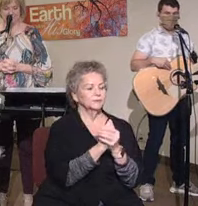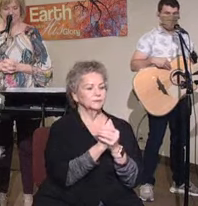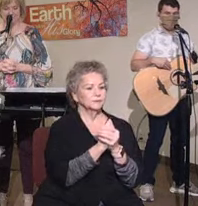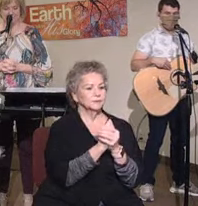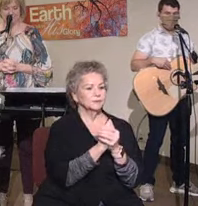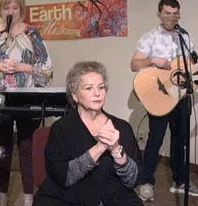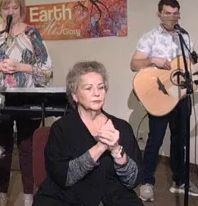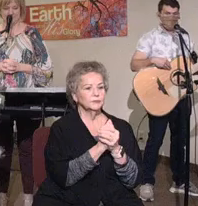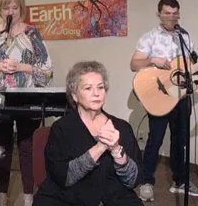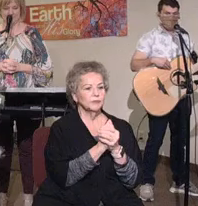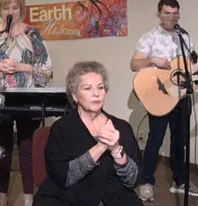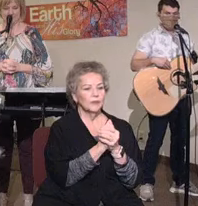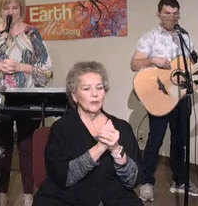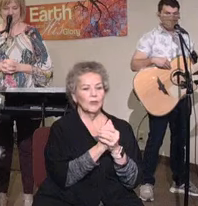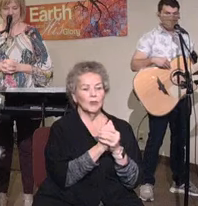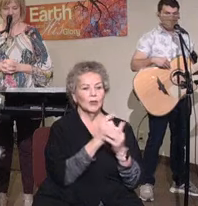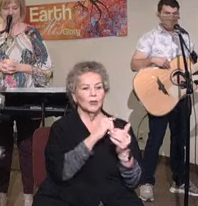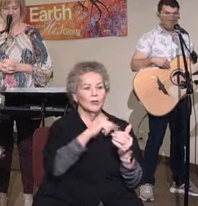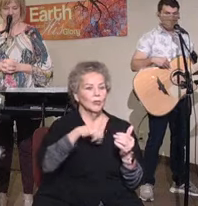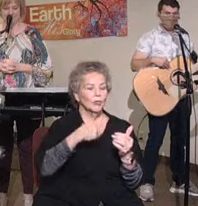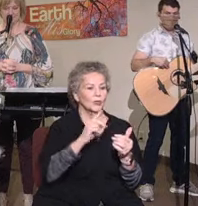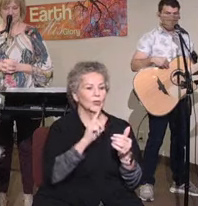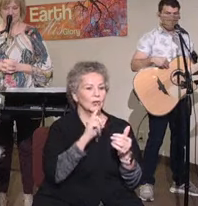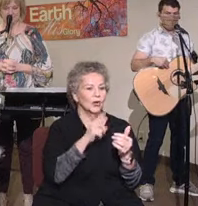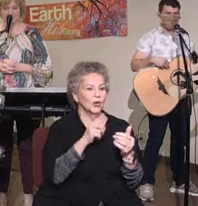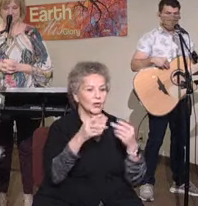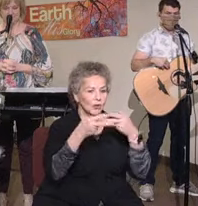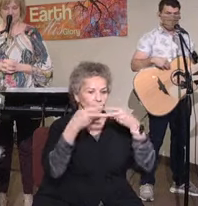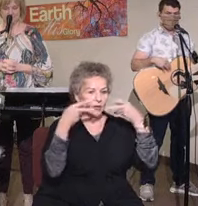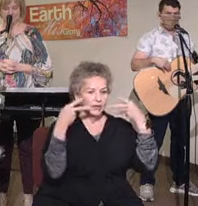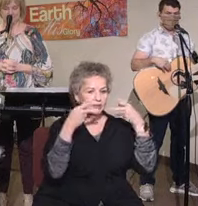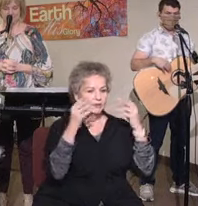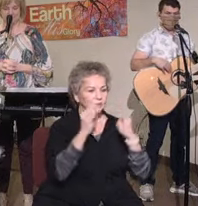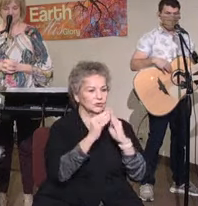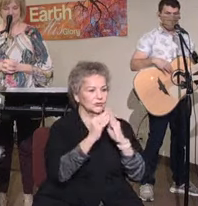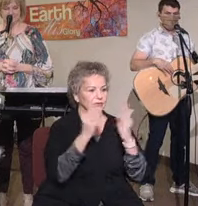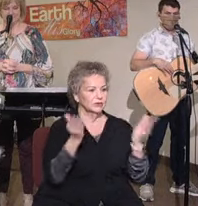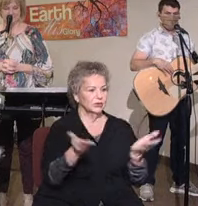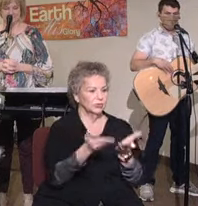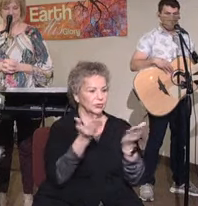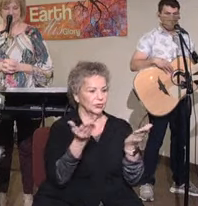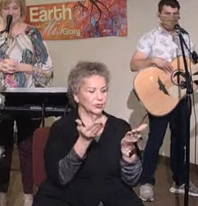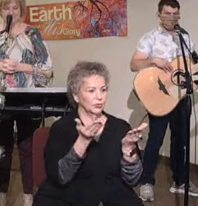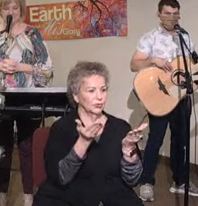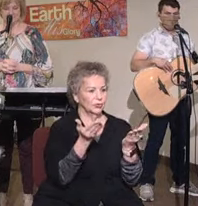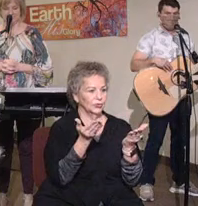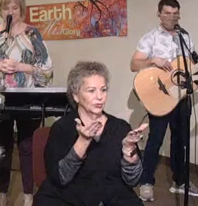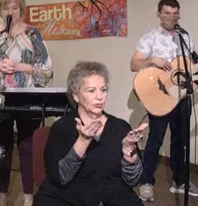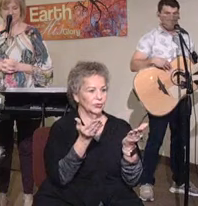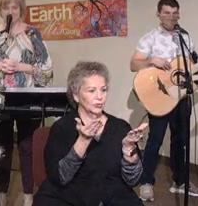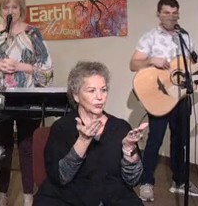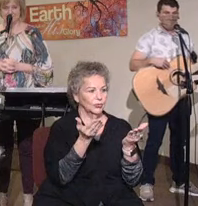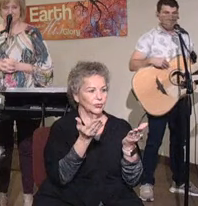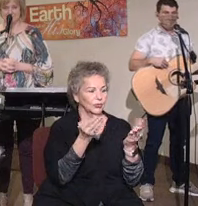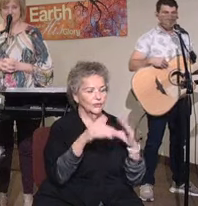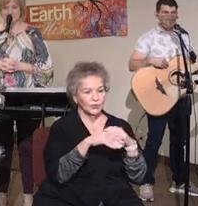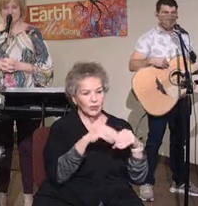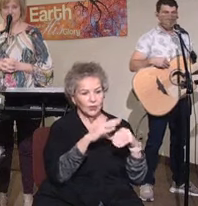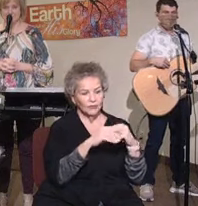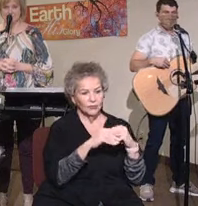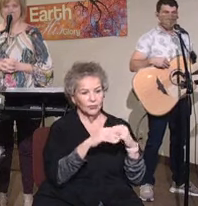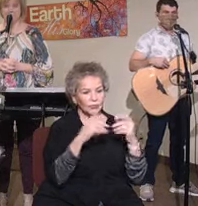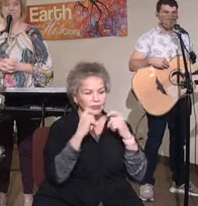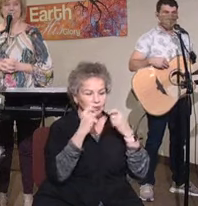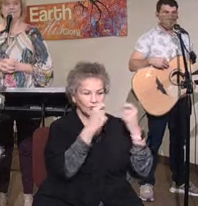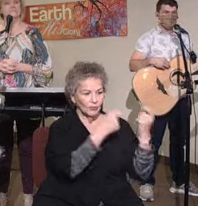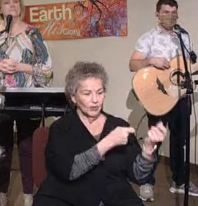for abiding by that. And we are a mask-up service, and of course, if you're comfortable in